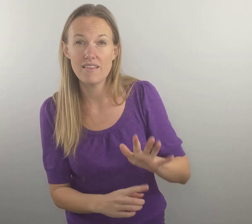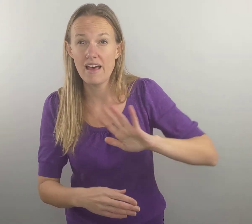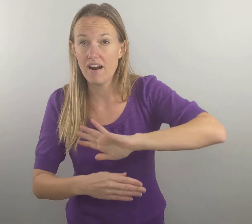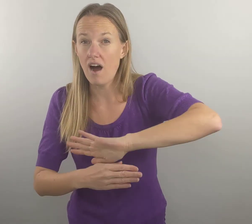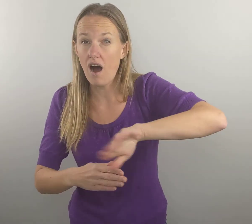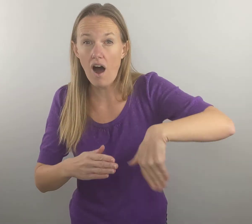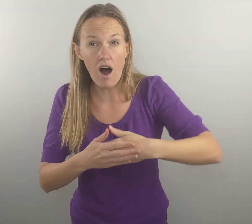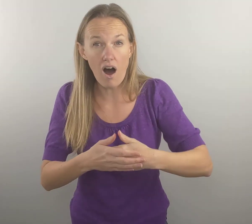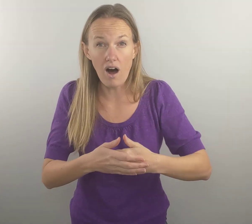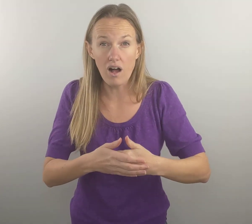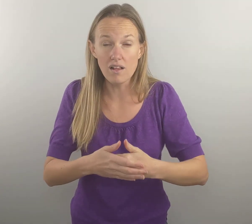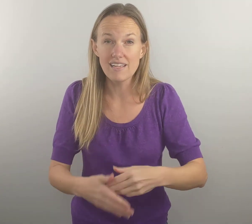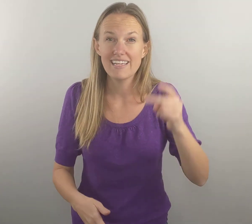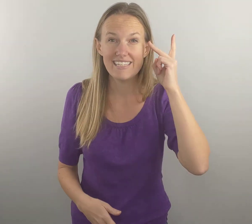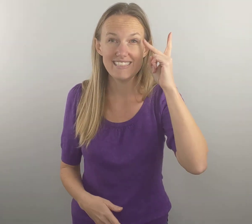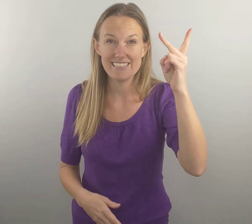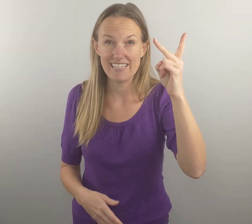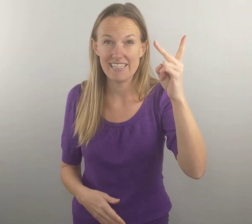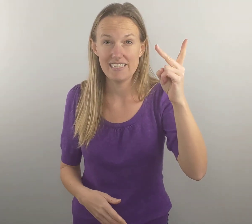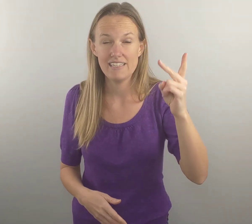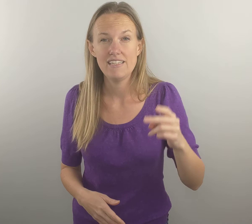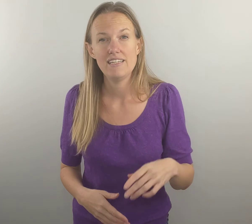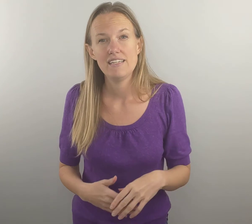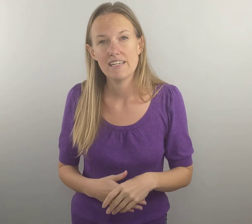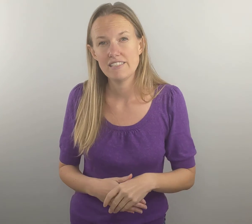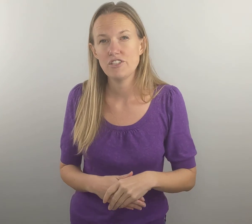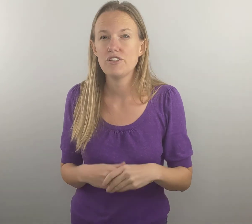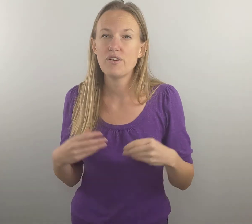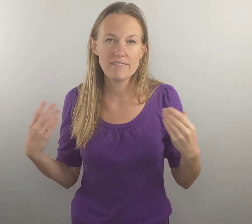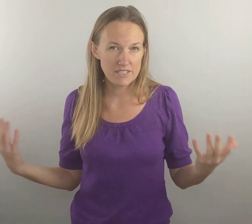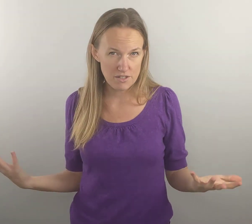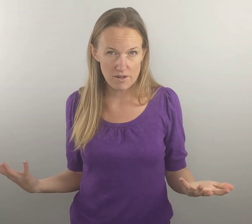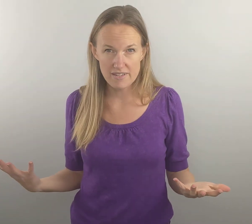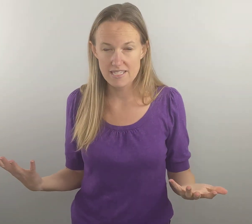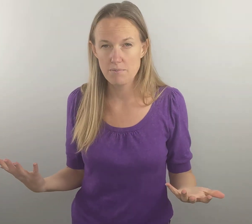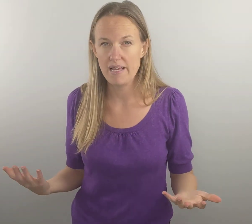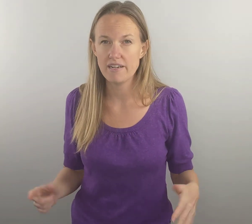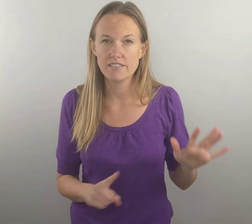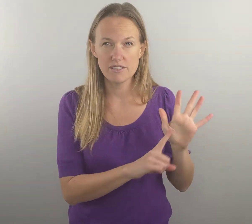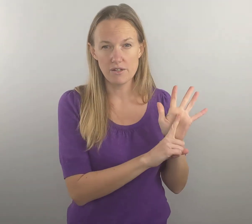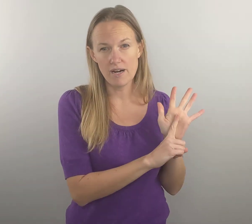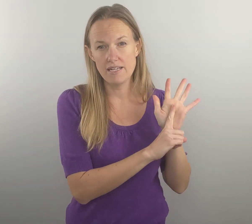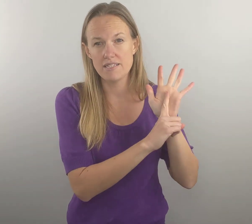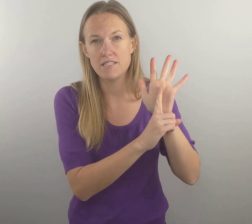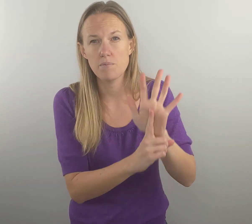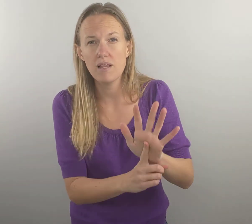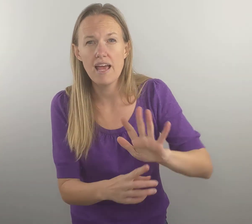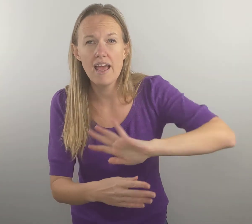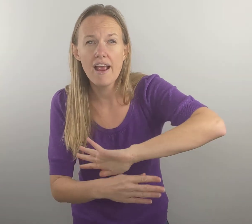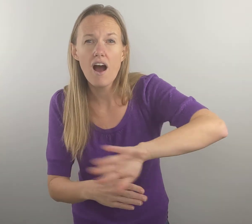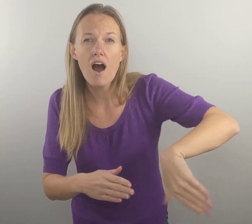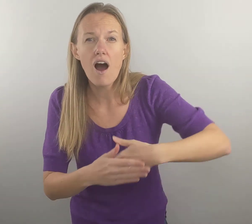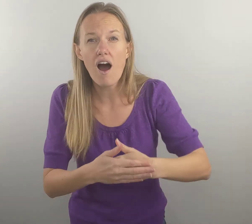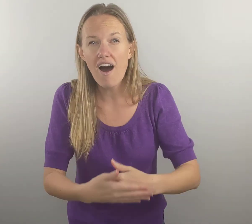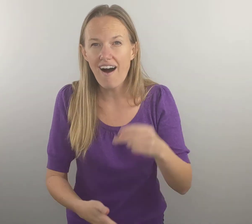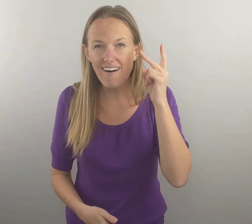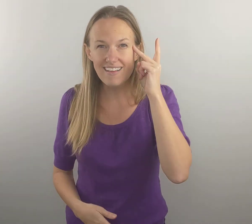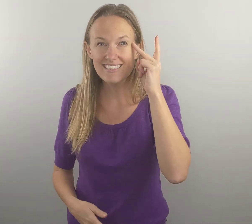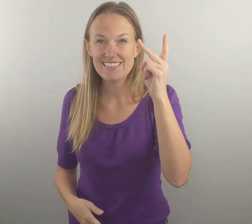that all can see. Okay, so you don't have to do of his splendor. So a display all